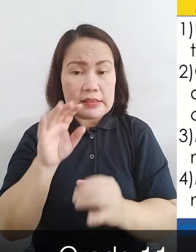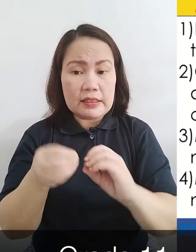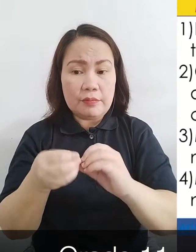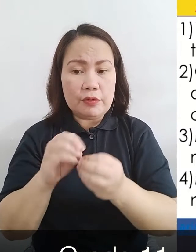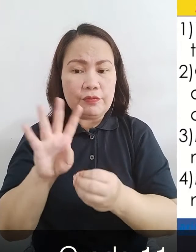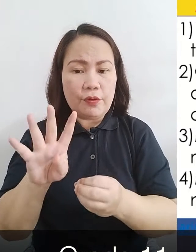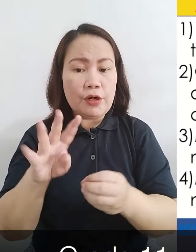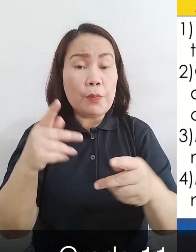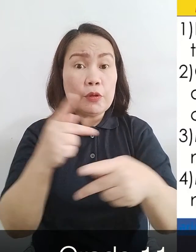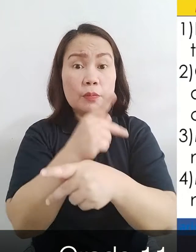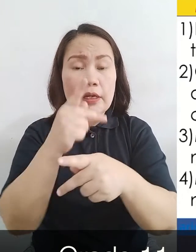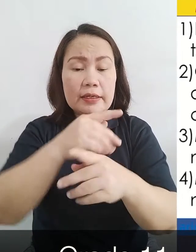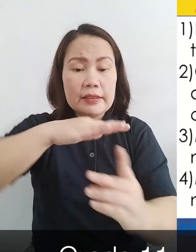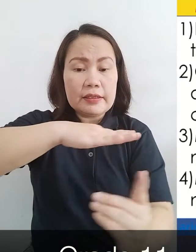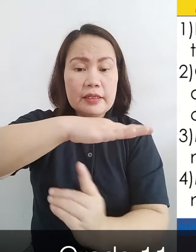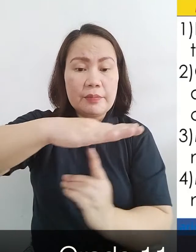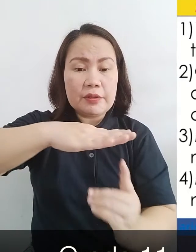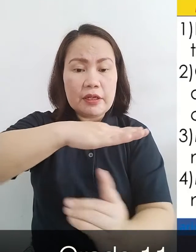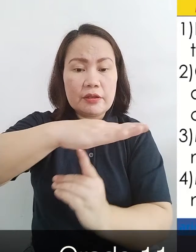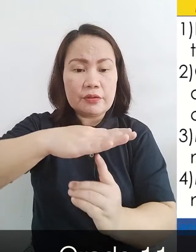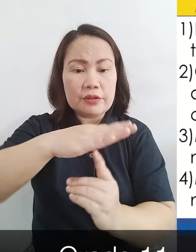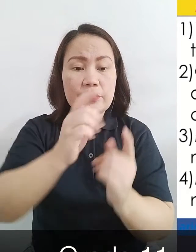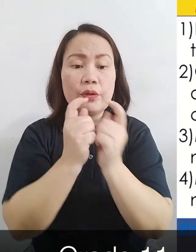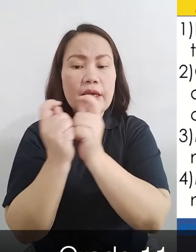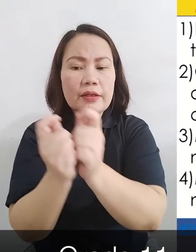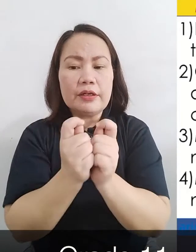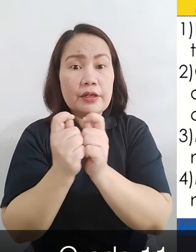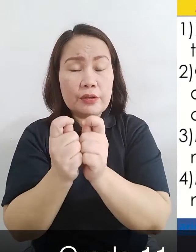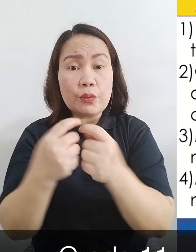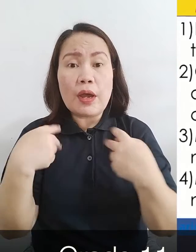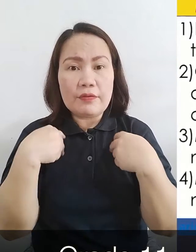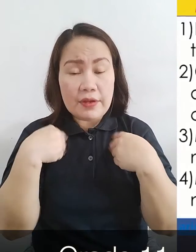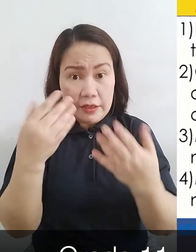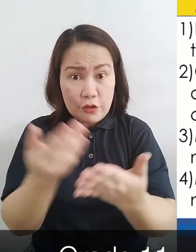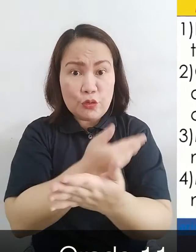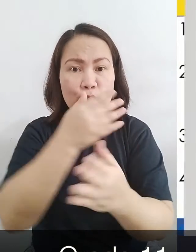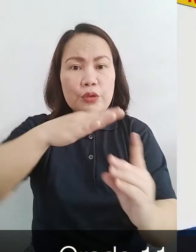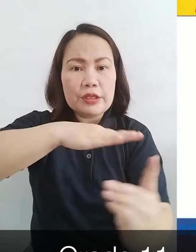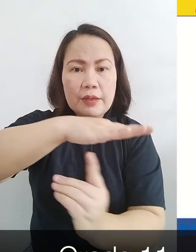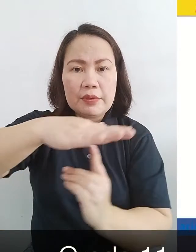the denominator together to get the new denominator.